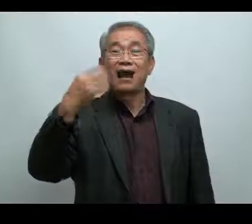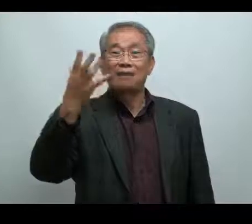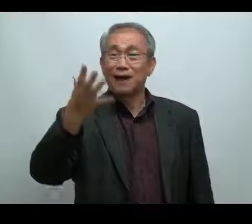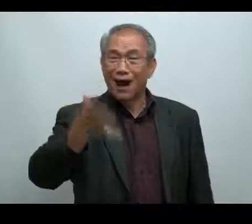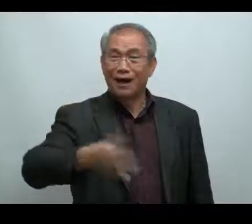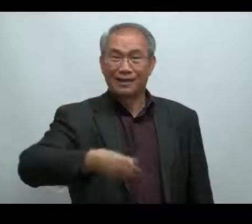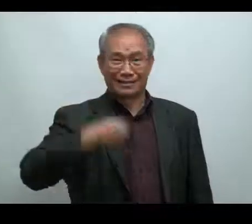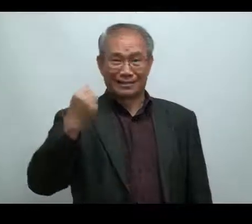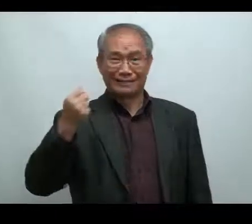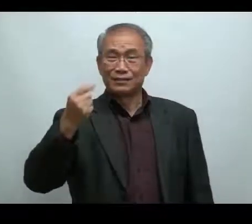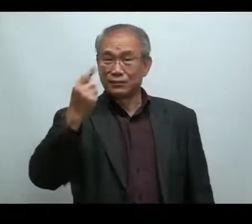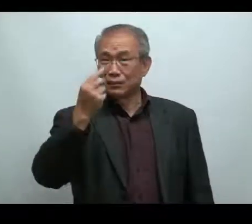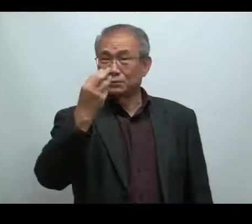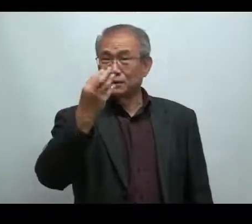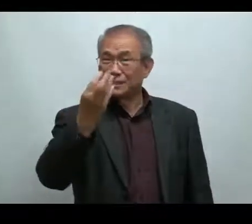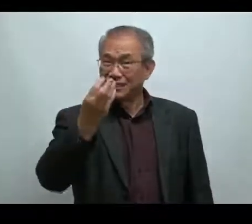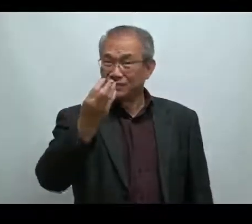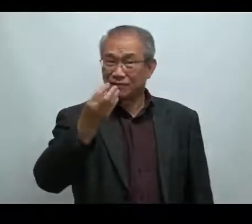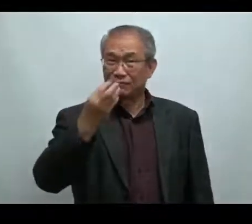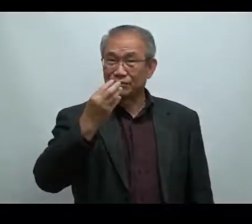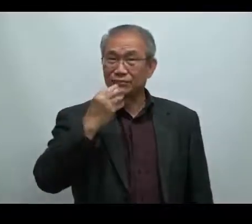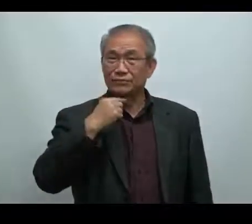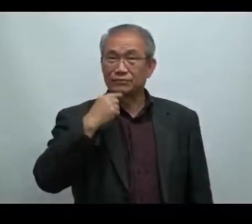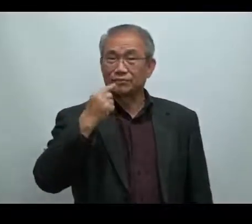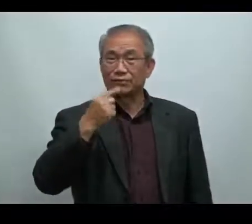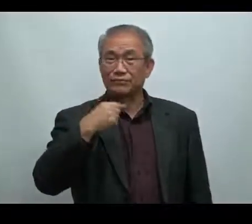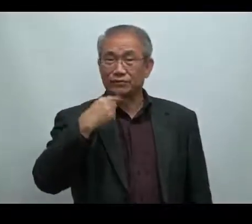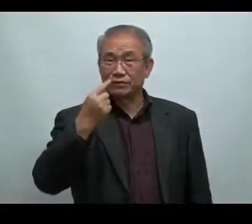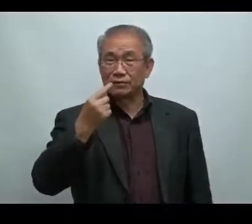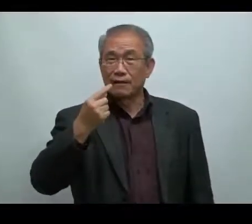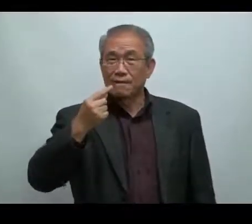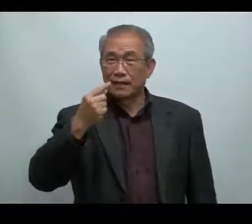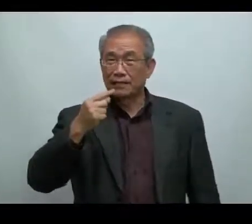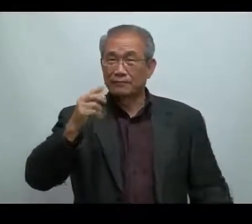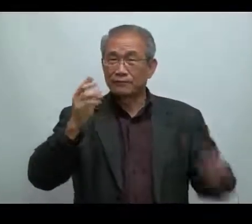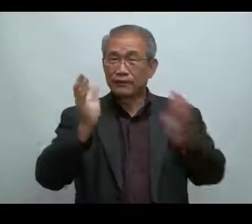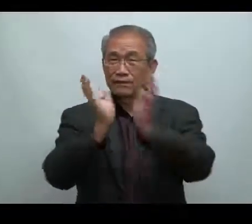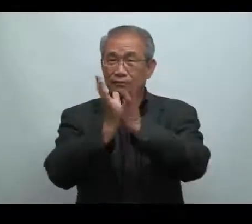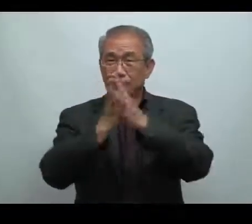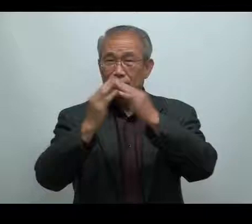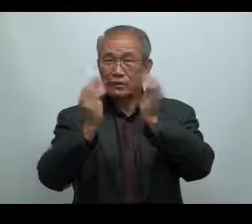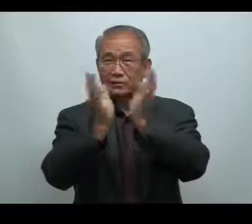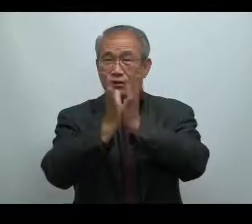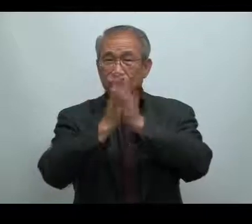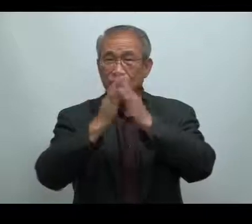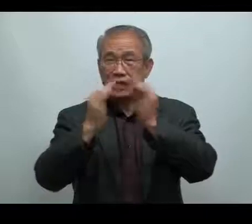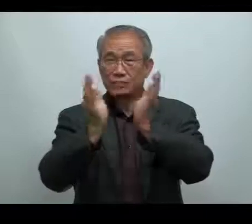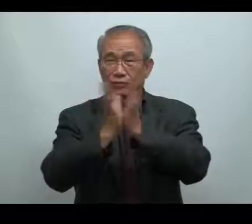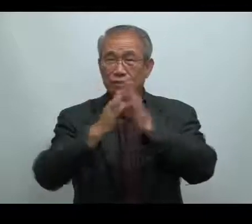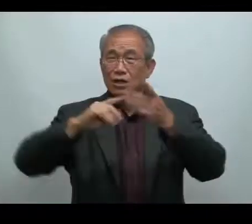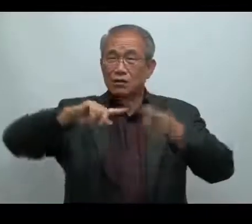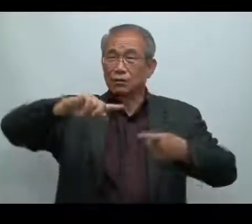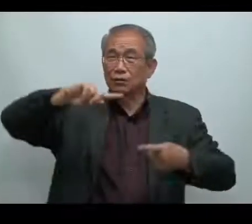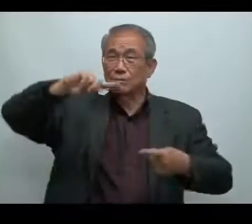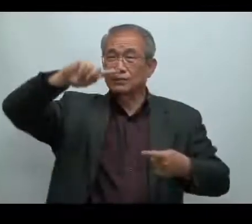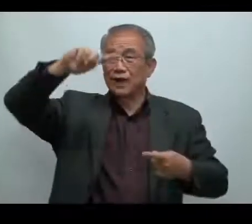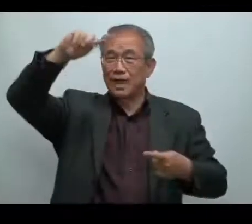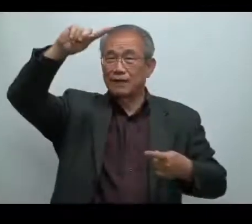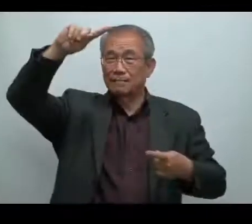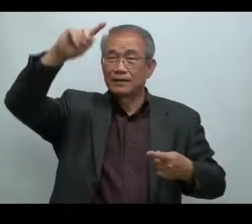am ugly. So that will be easier for your vocal folds. Then the phonation process also changes when you go up really high. When